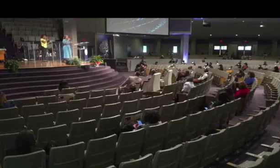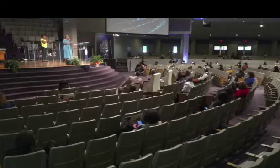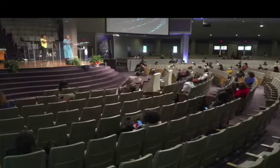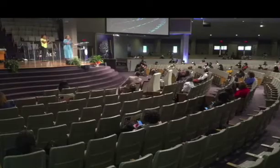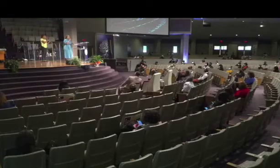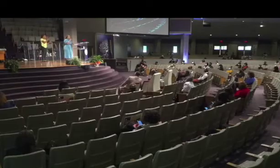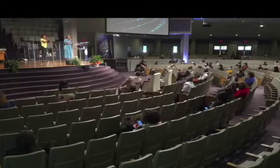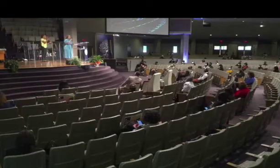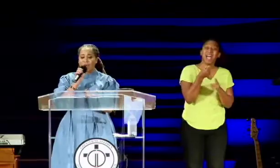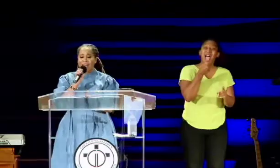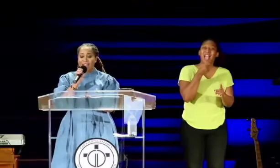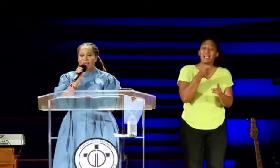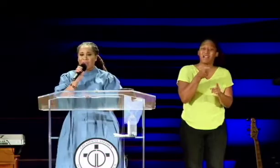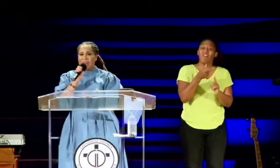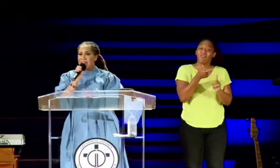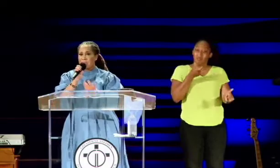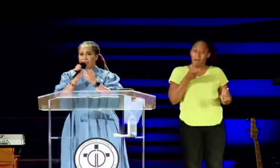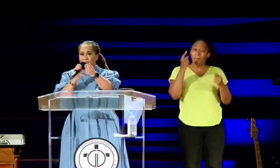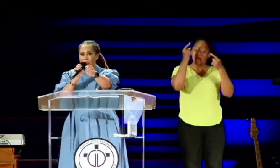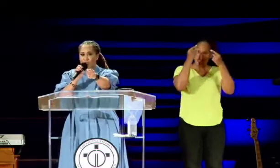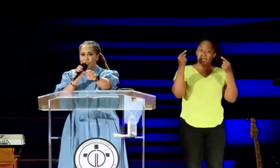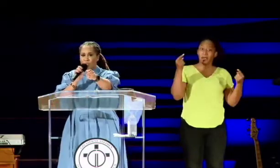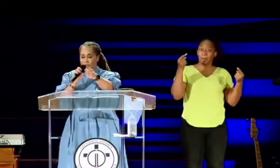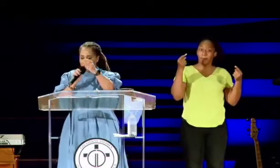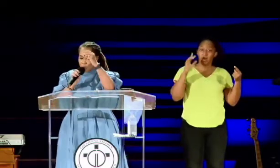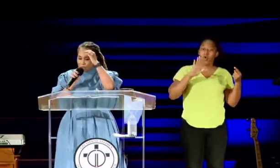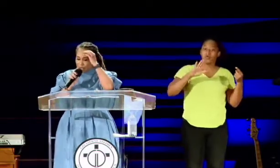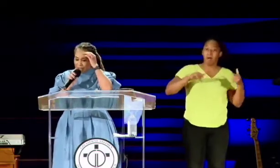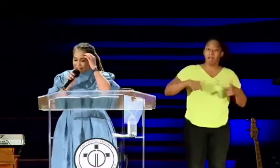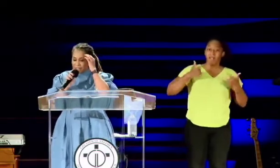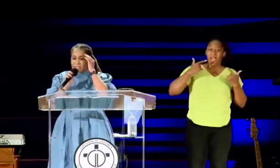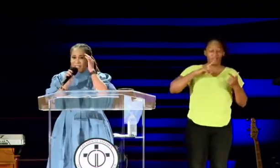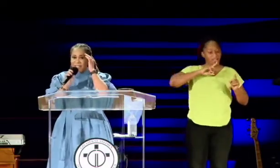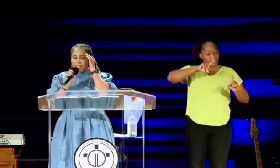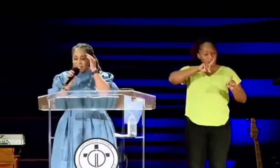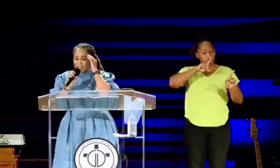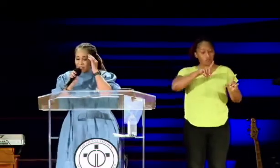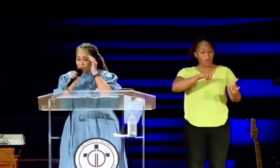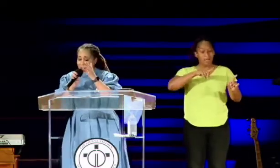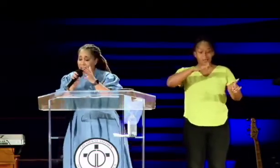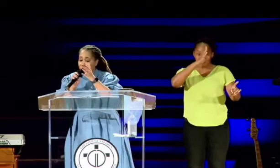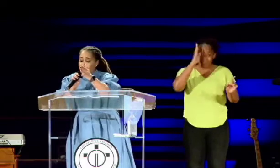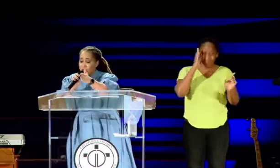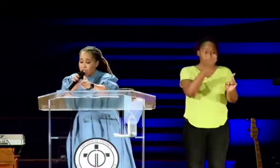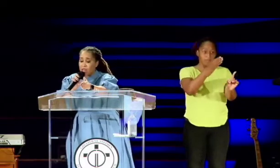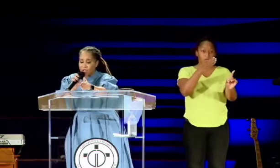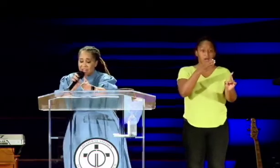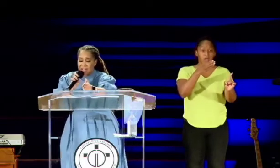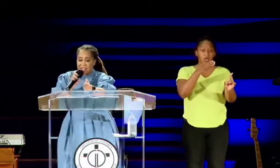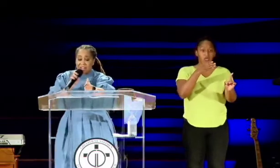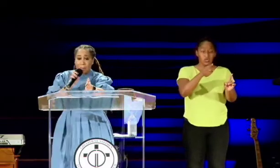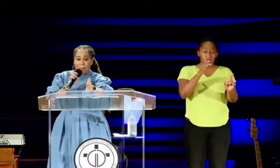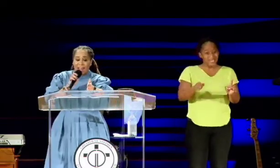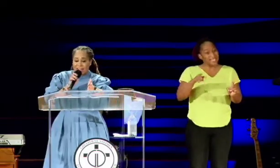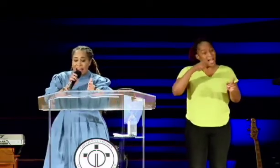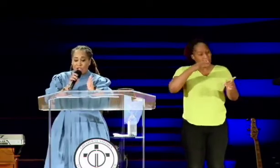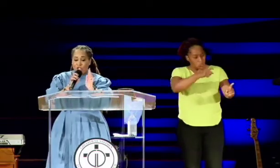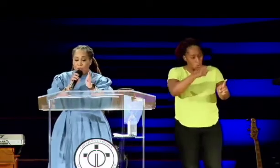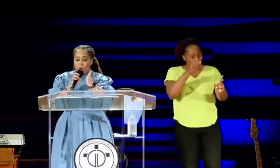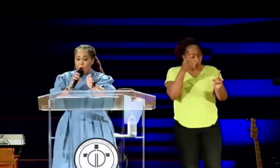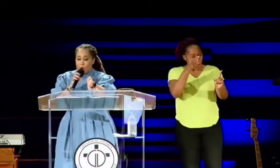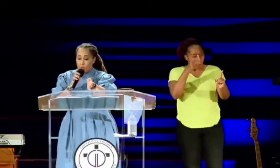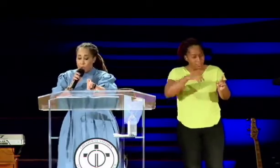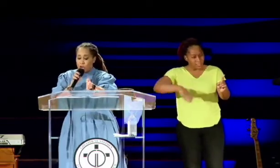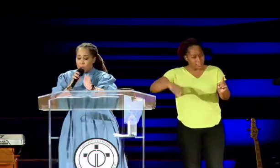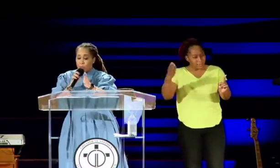an attack of the enemy on your life and be intentional in your response. Yeah, yeah, you've got to intend to cut him, not